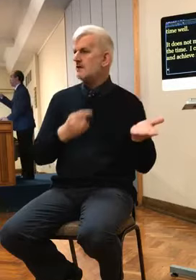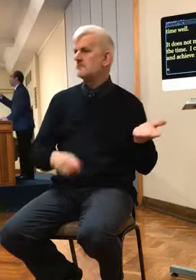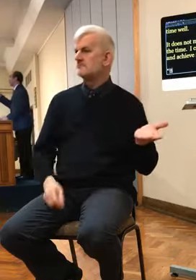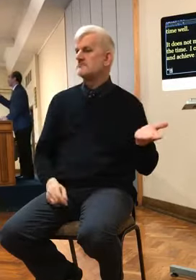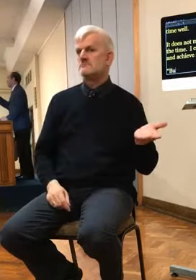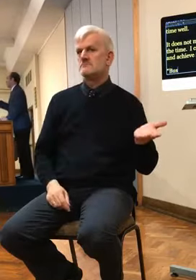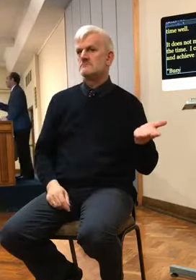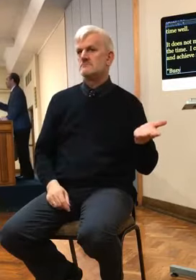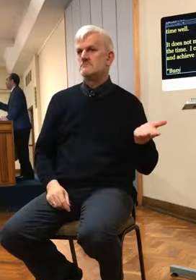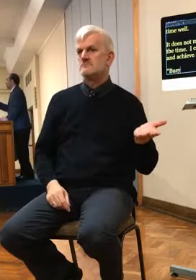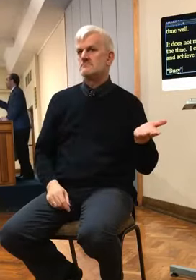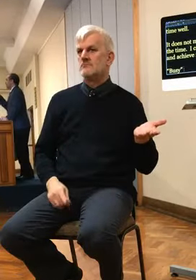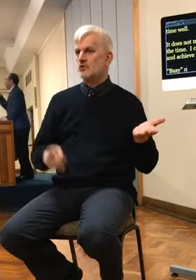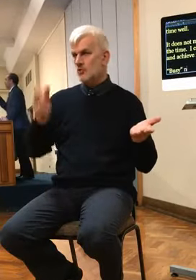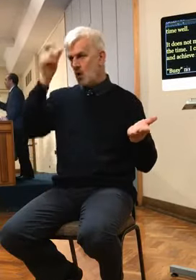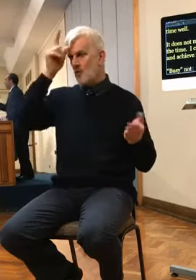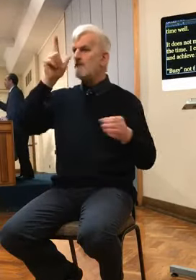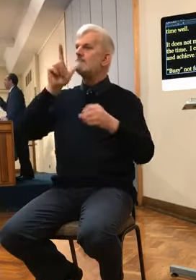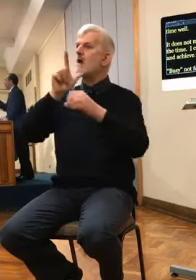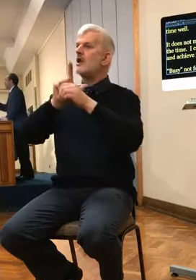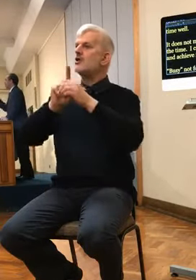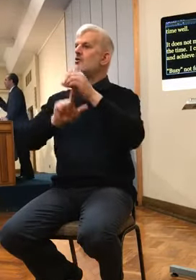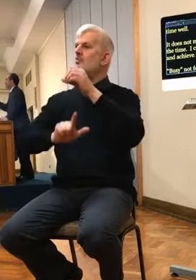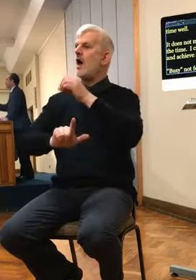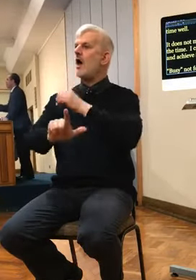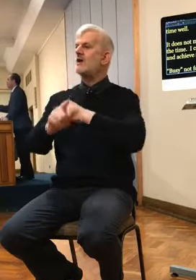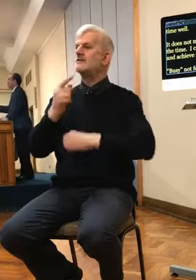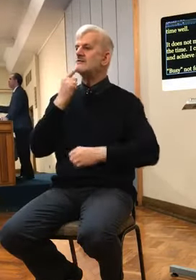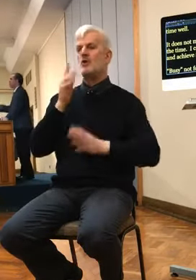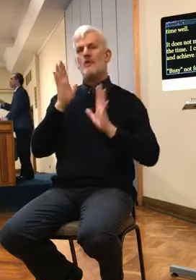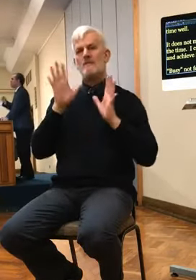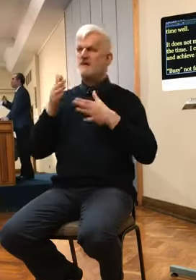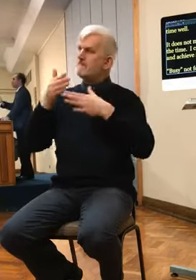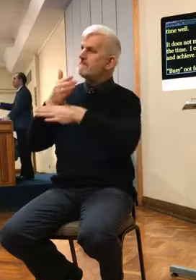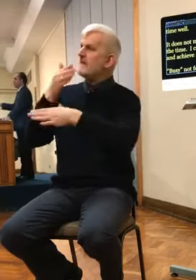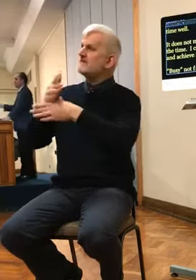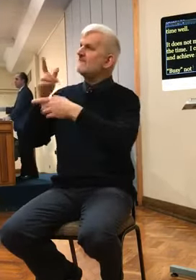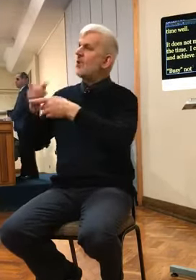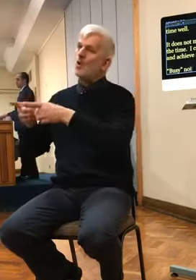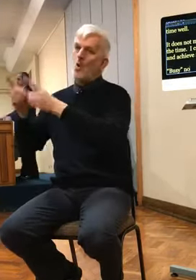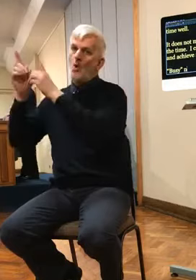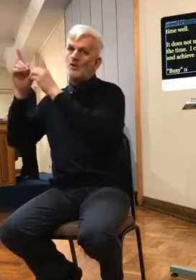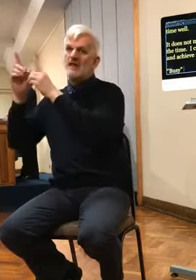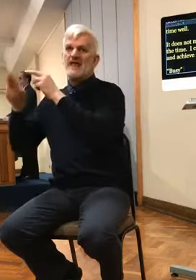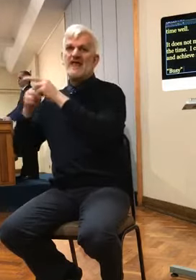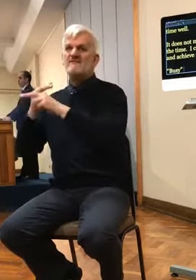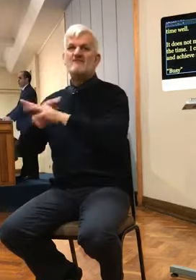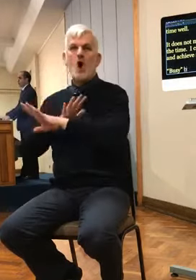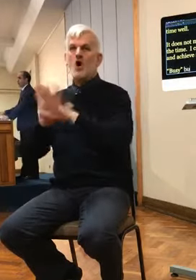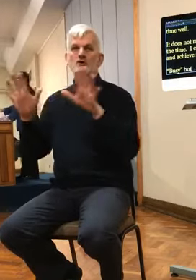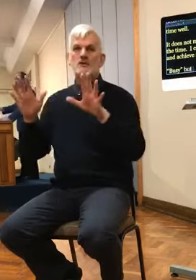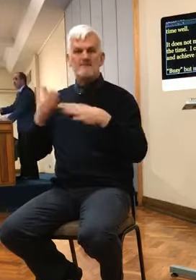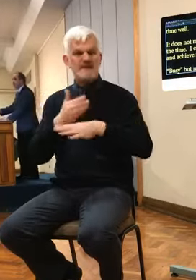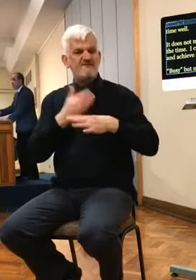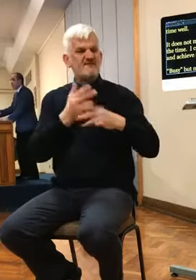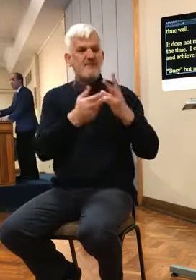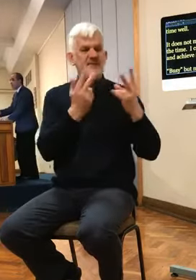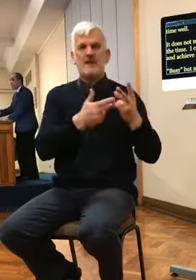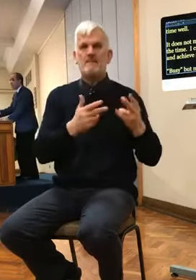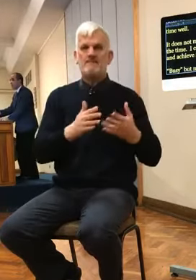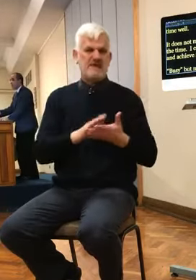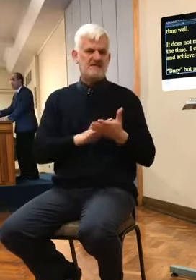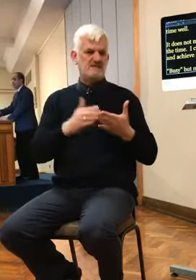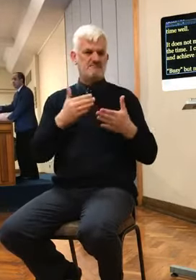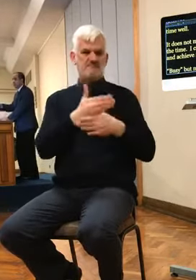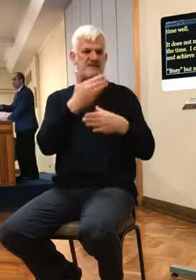Lord, Martin Luther, he said, if you are not busy for the Lord, you are not busy at all. So our